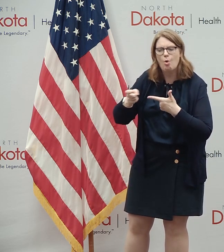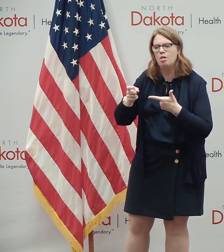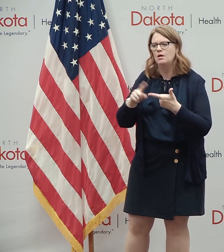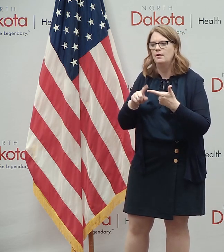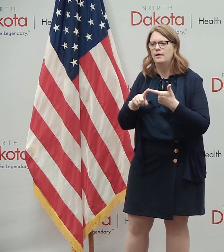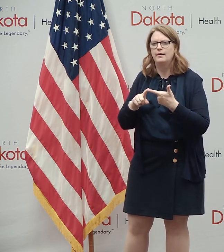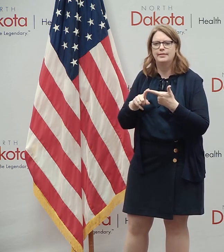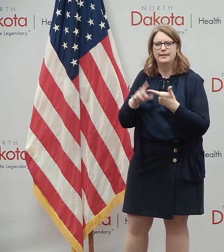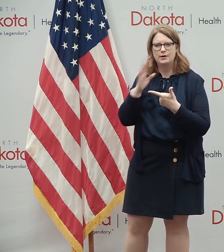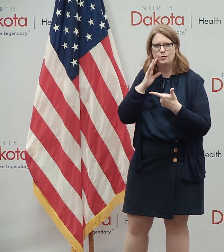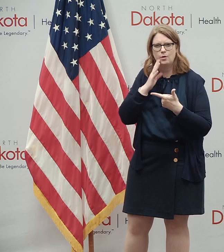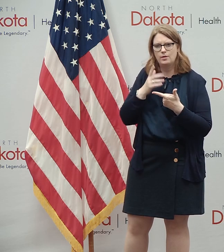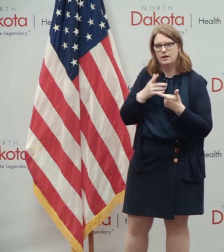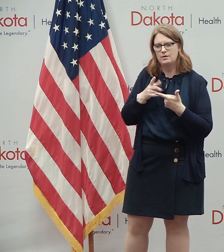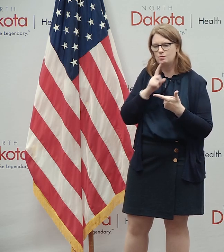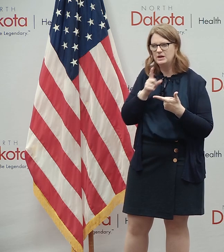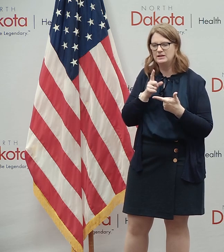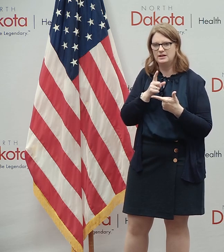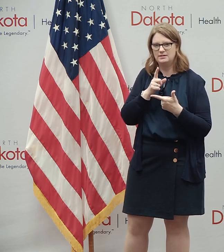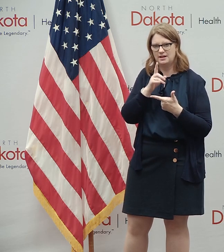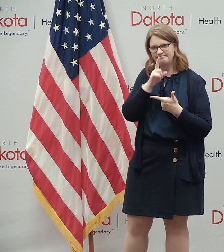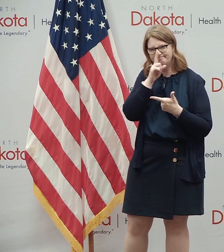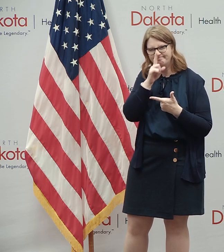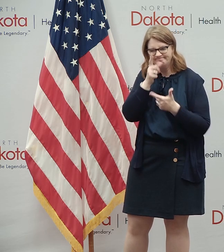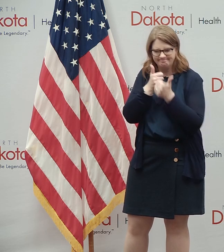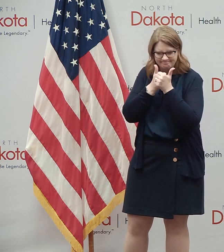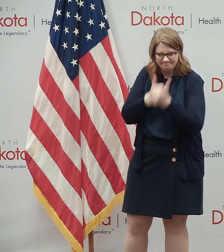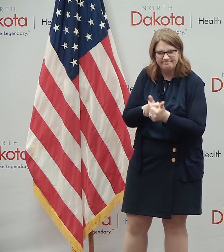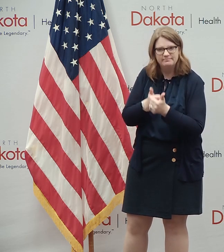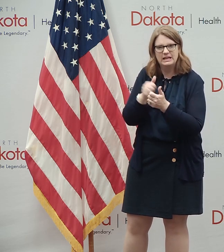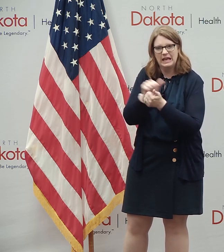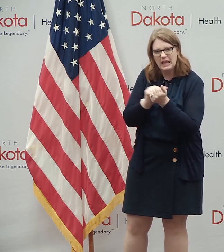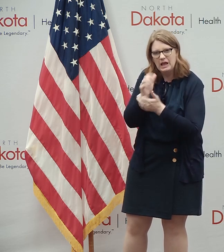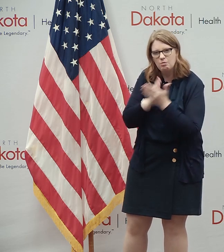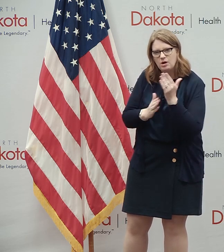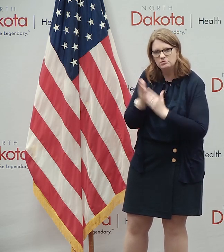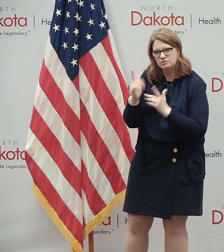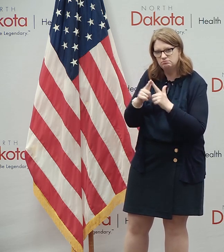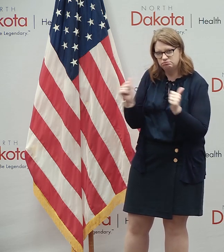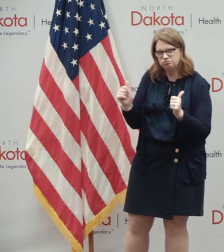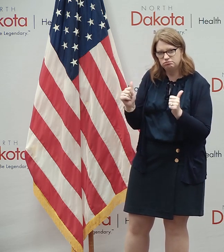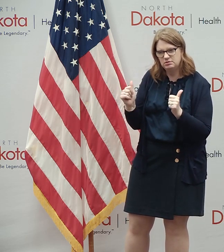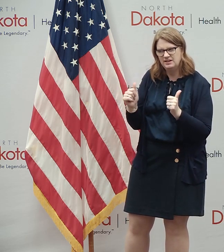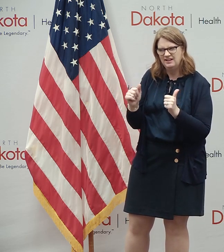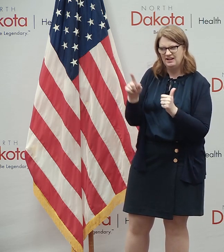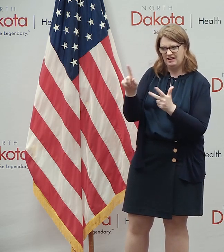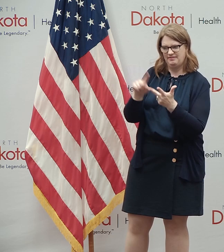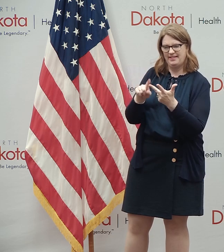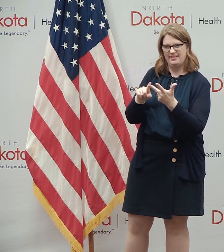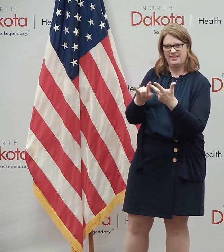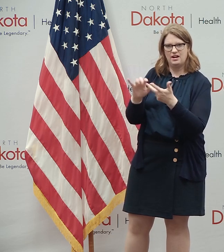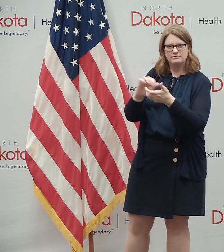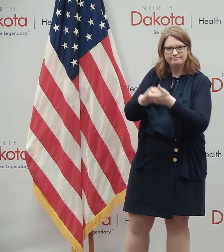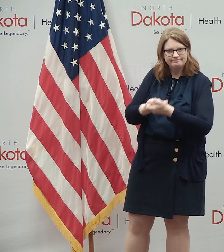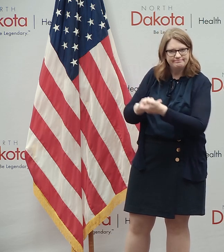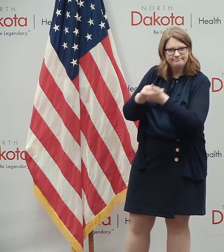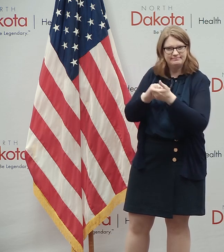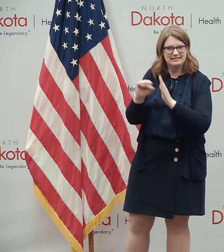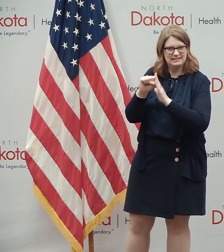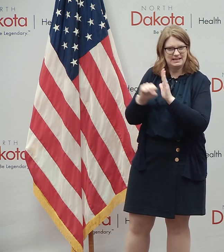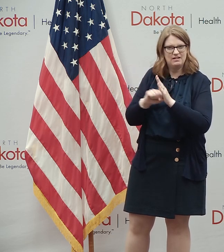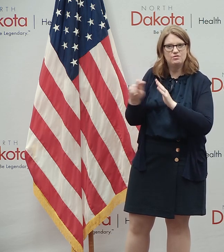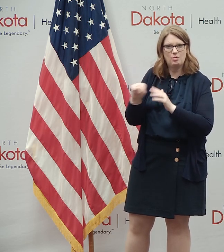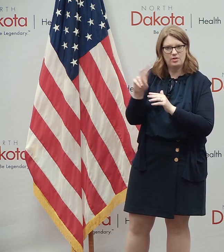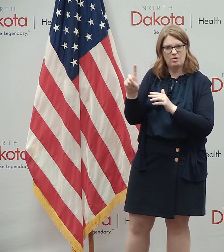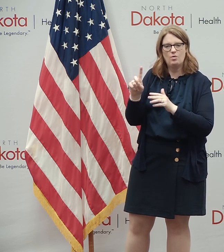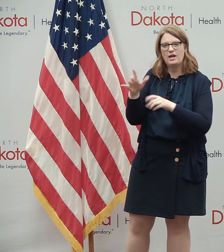including high discipline and high compliance related to hand washing, and also their collaboration with the state of North